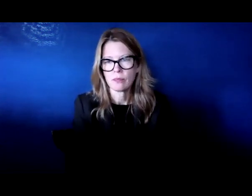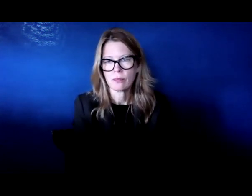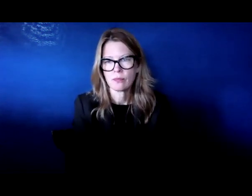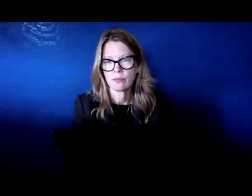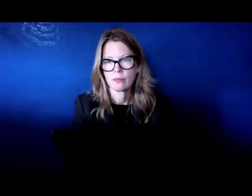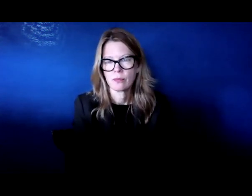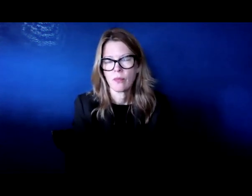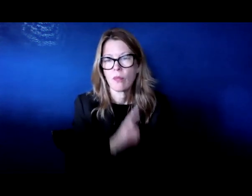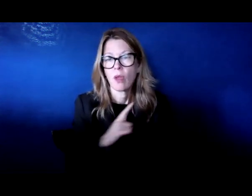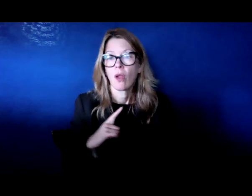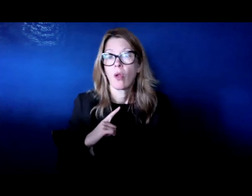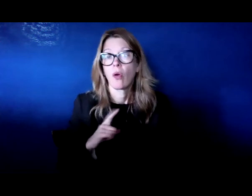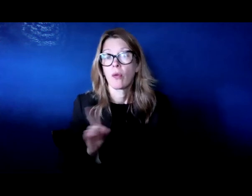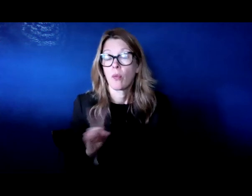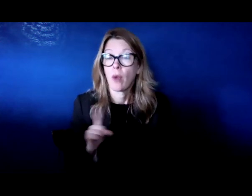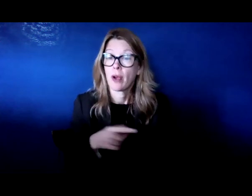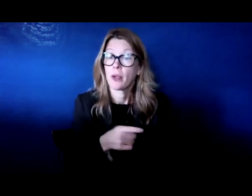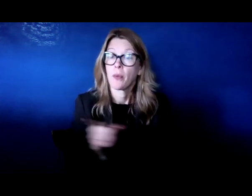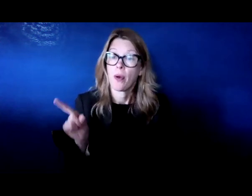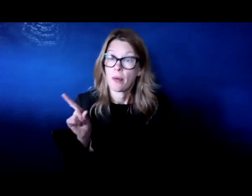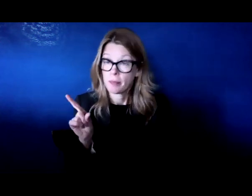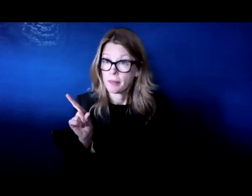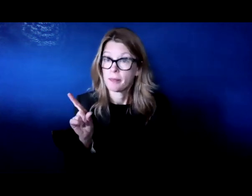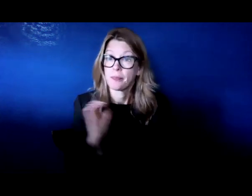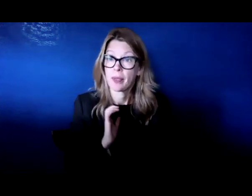Lord, wherever we may be in our wilderness tonight,